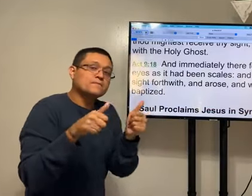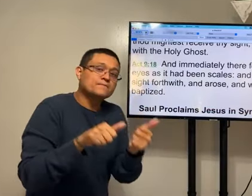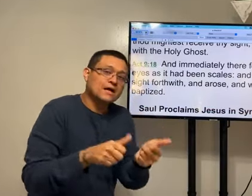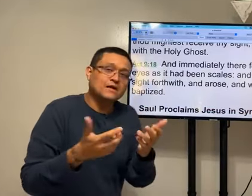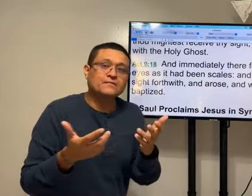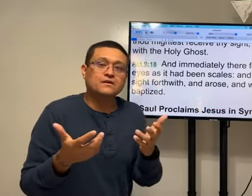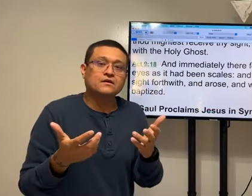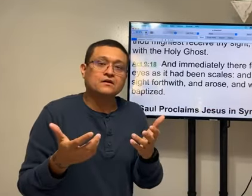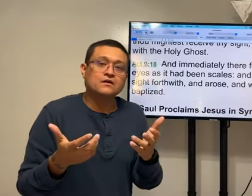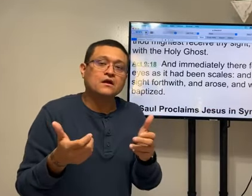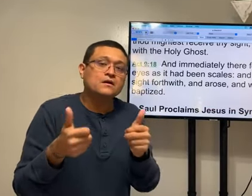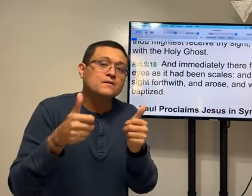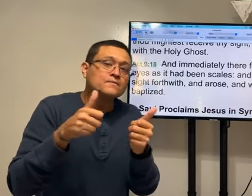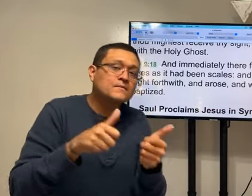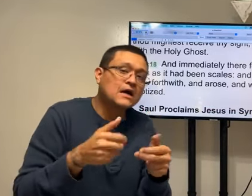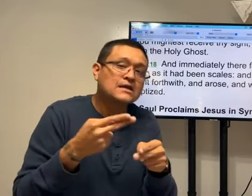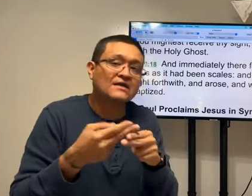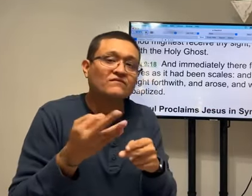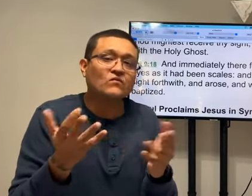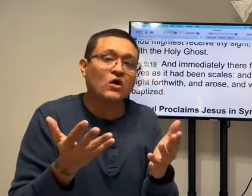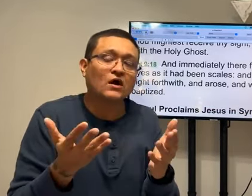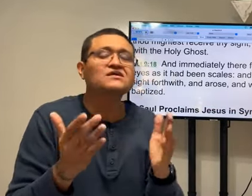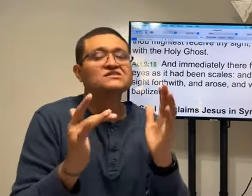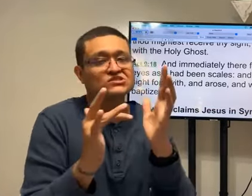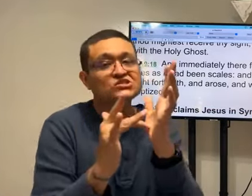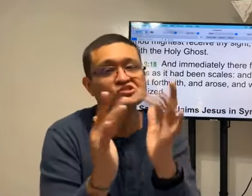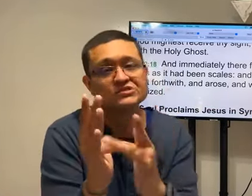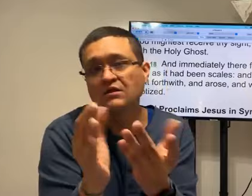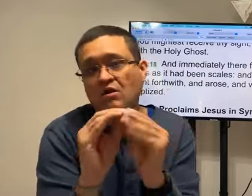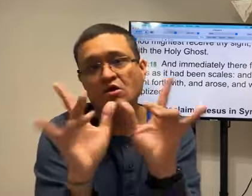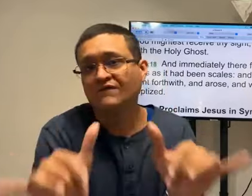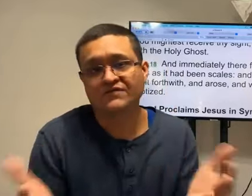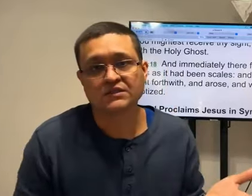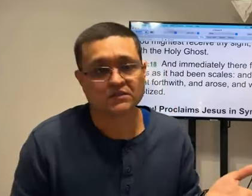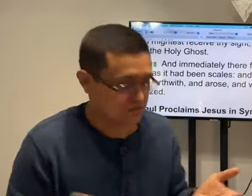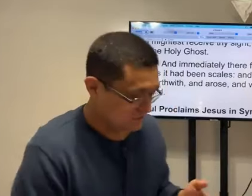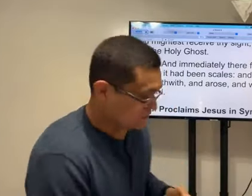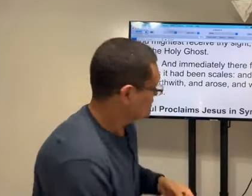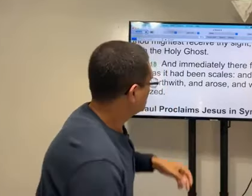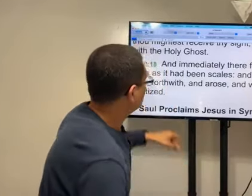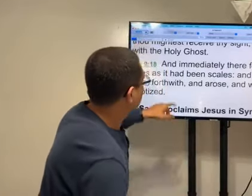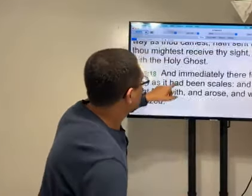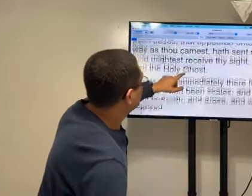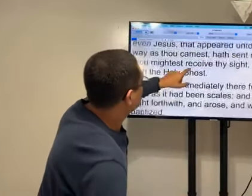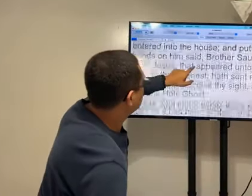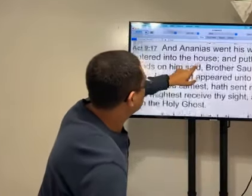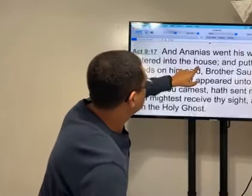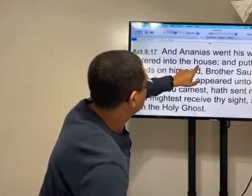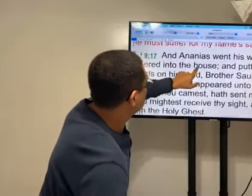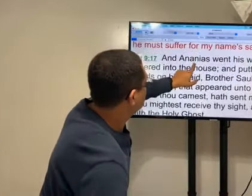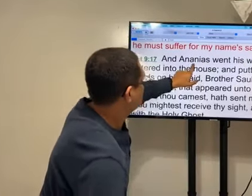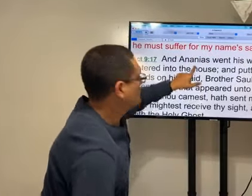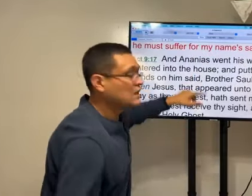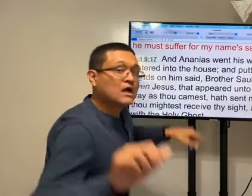Paul was baptized in the name of what? Jesus, obviously.